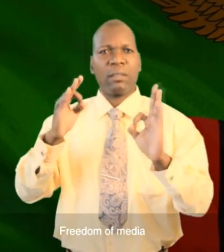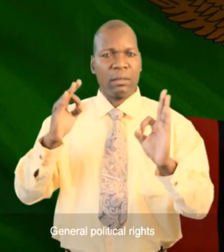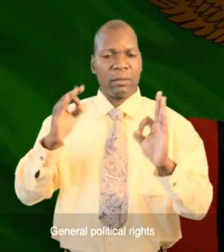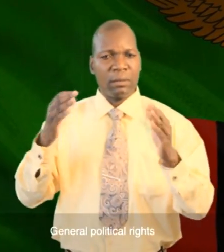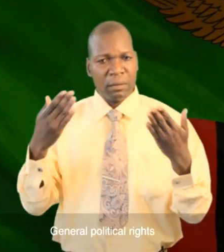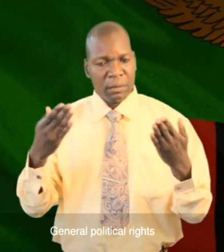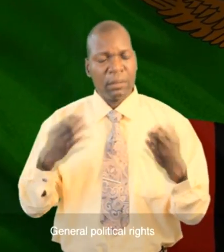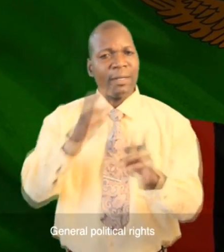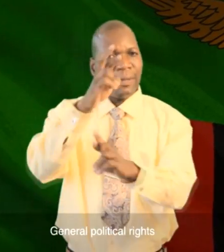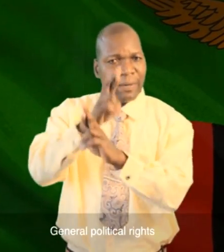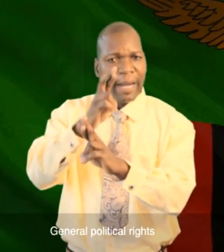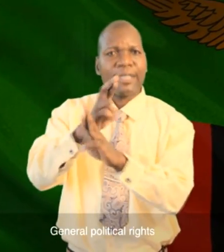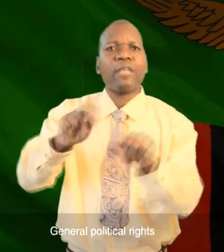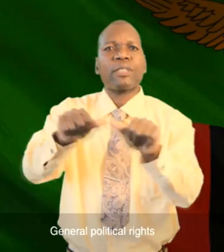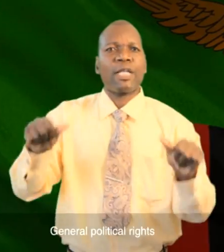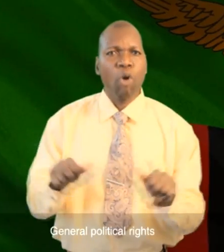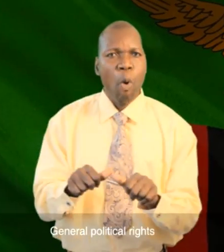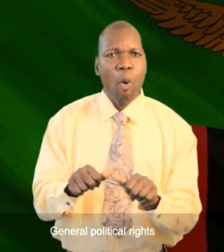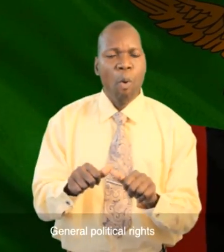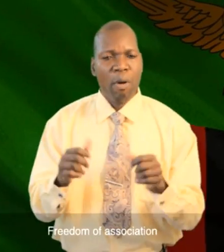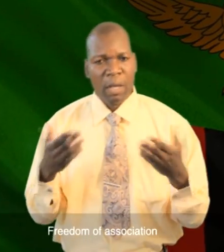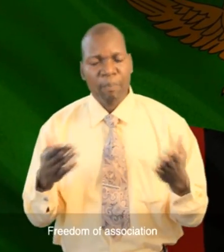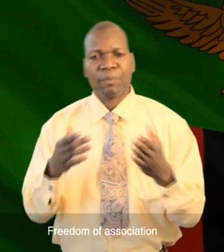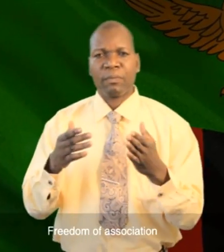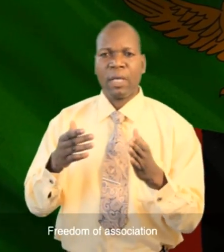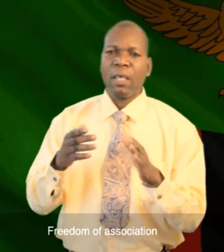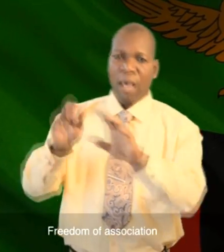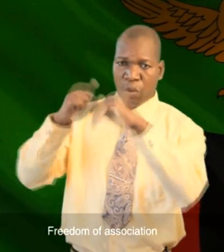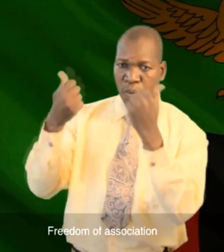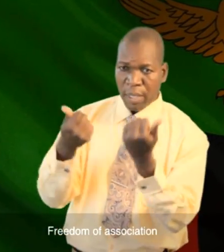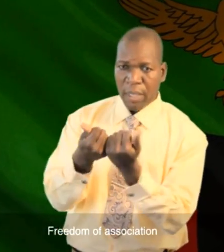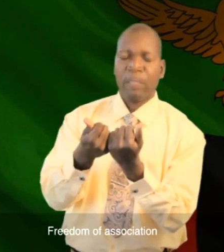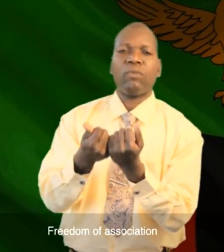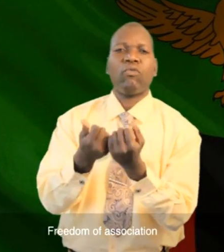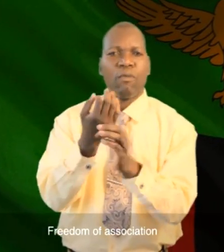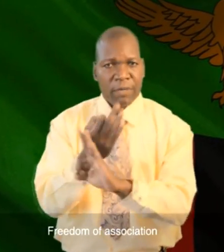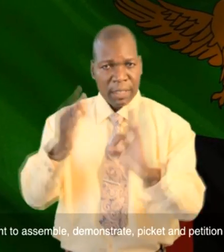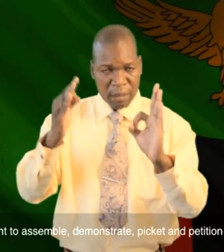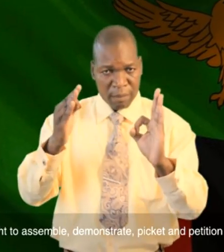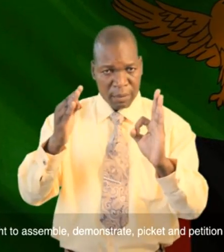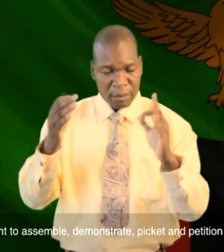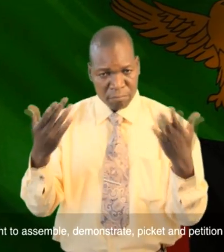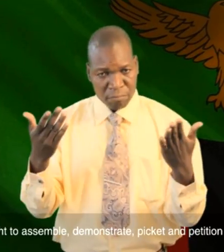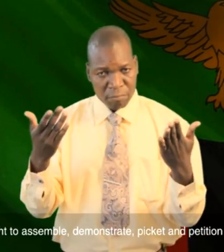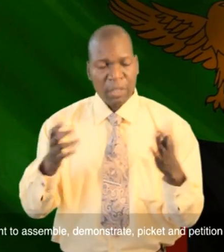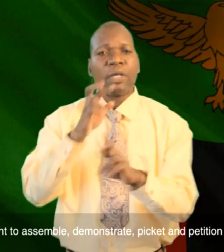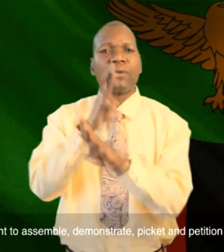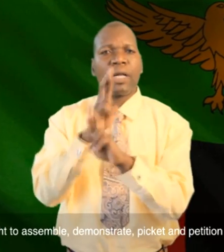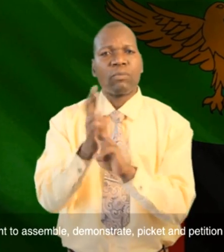general political rights, freedom of association, right to assemble,